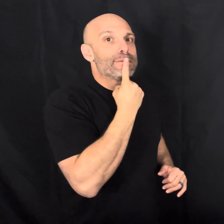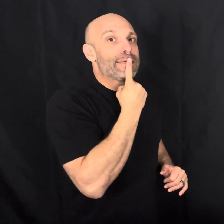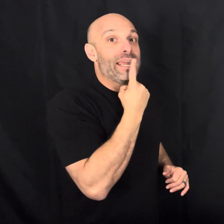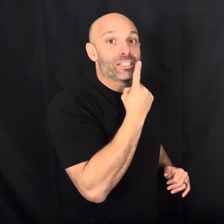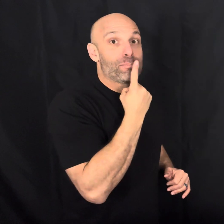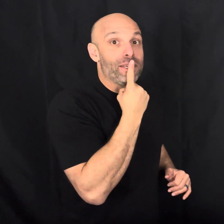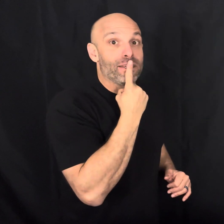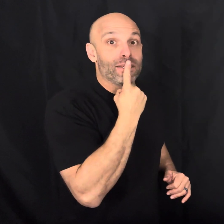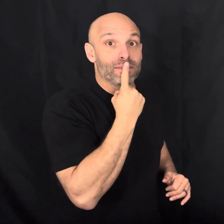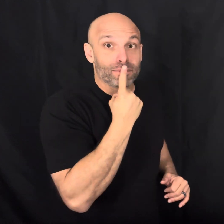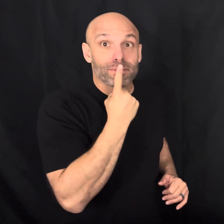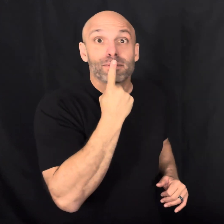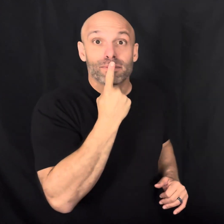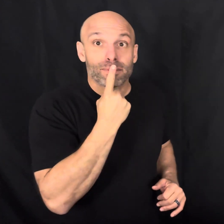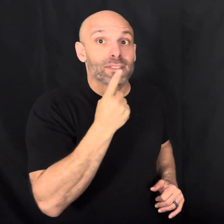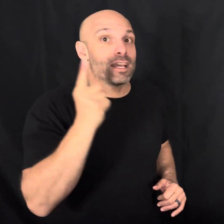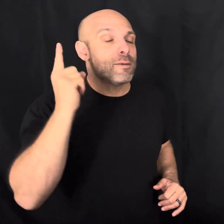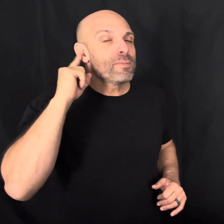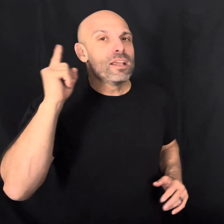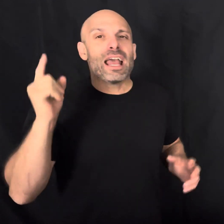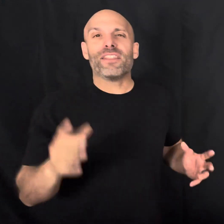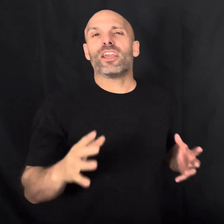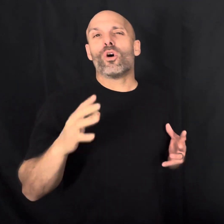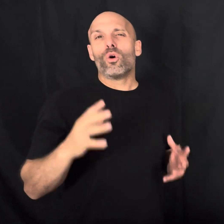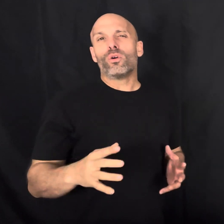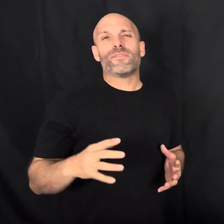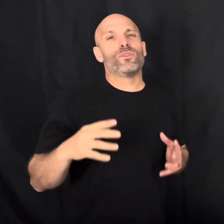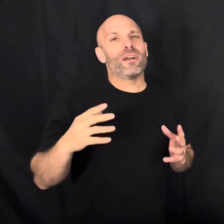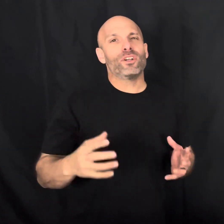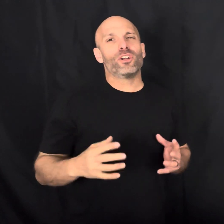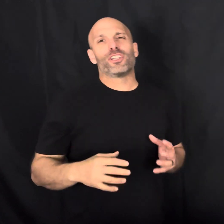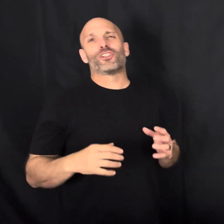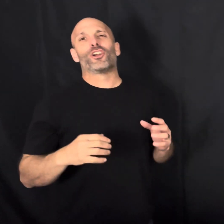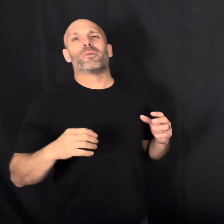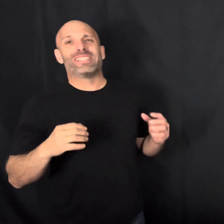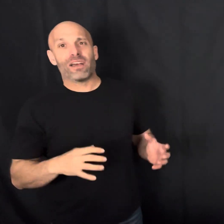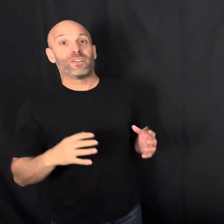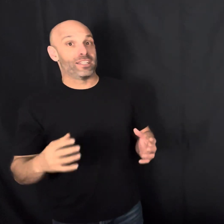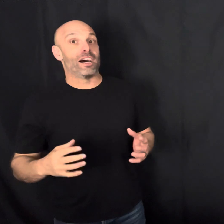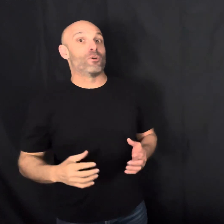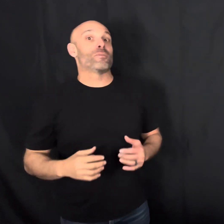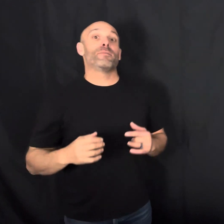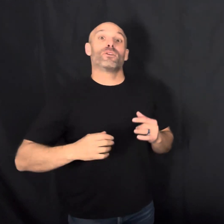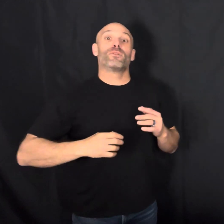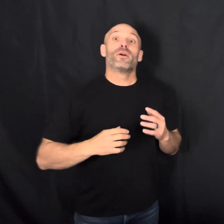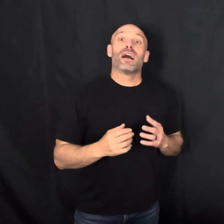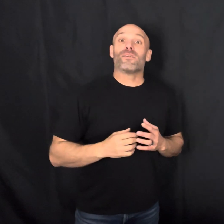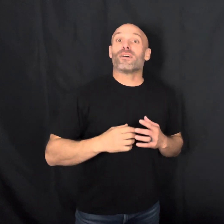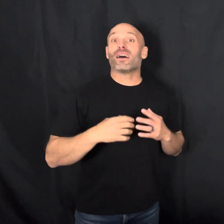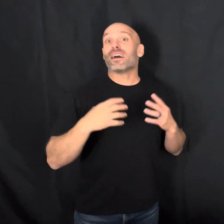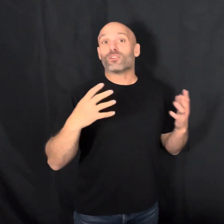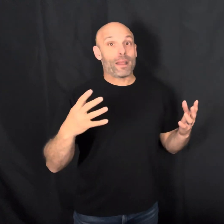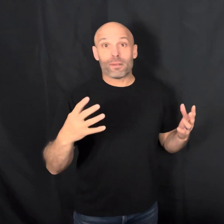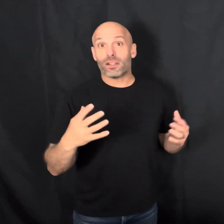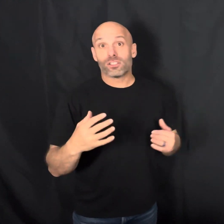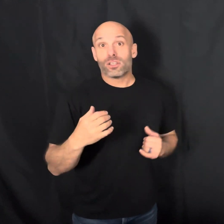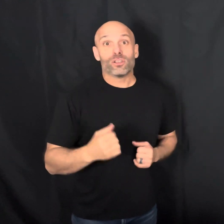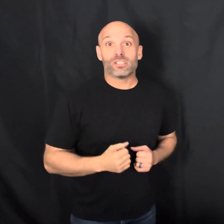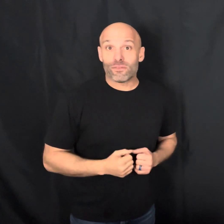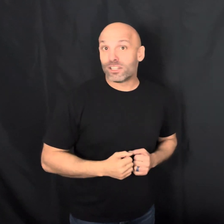can't speak, okay? And if you've ever heard the term deaf and dumb, or maybe you have had grandparents use deaf and dumb, or